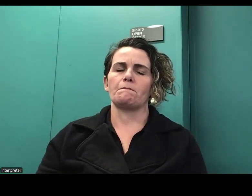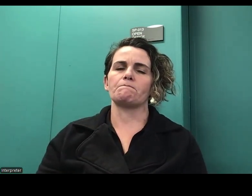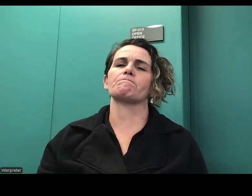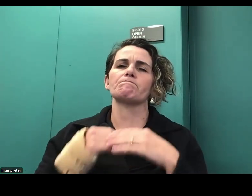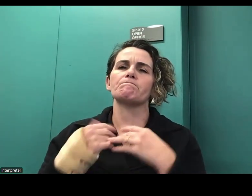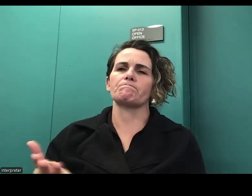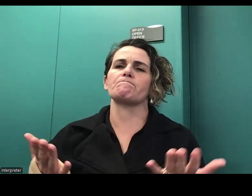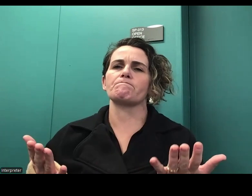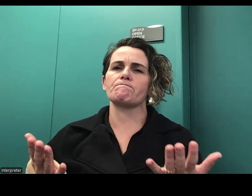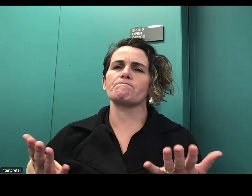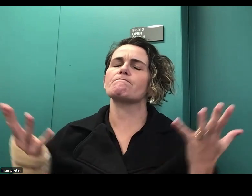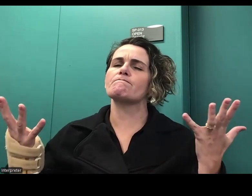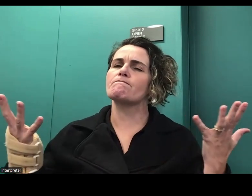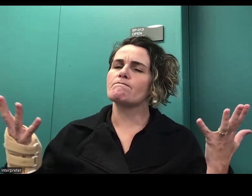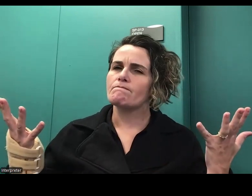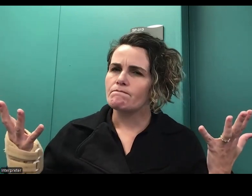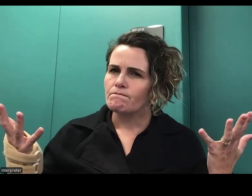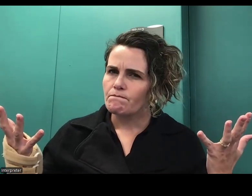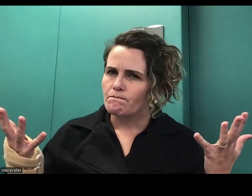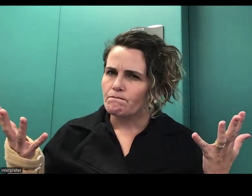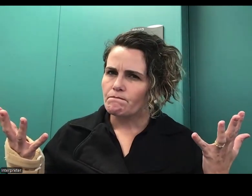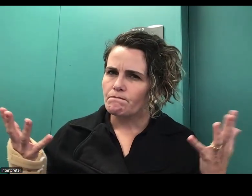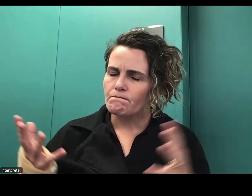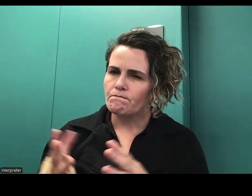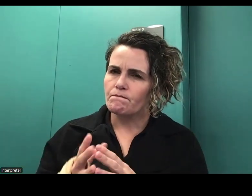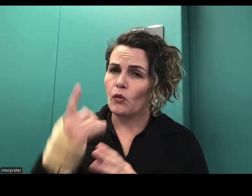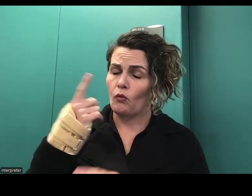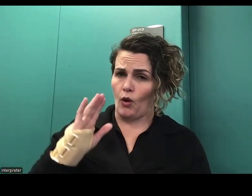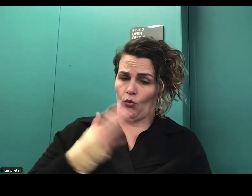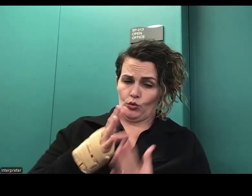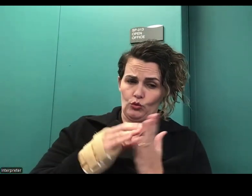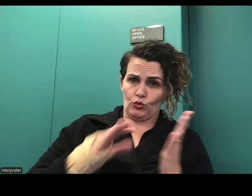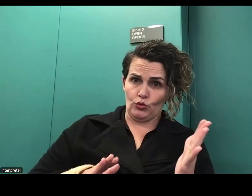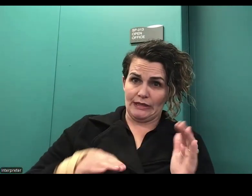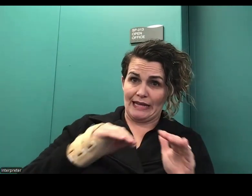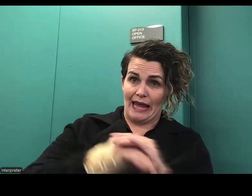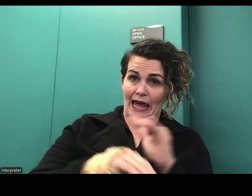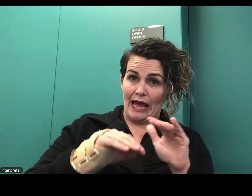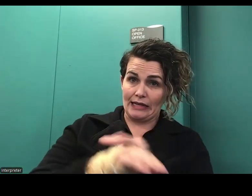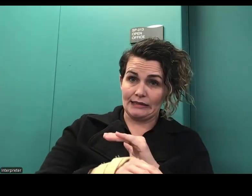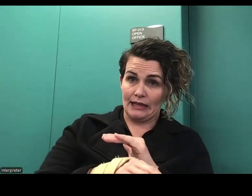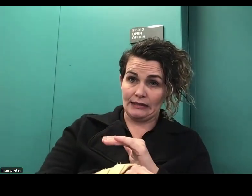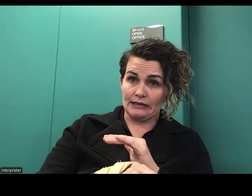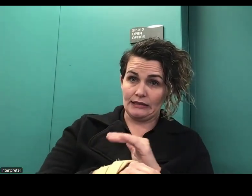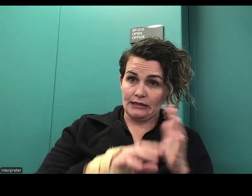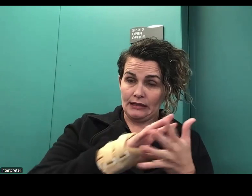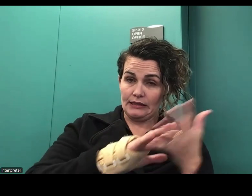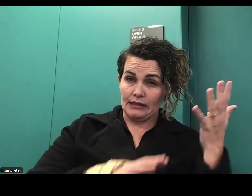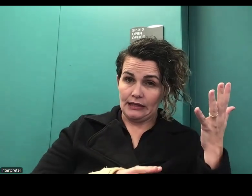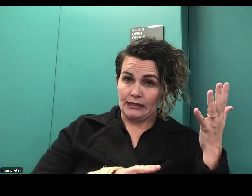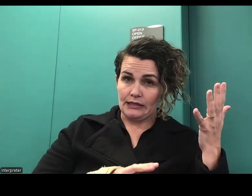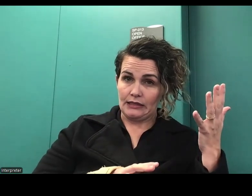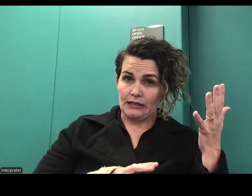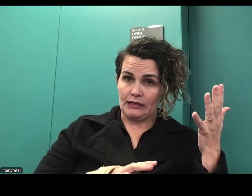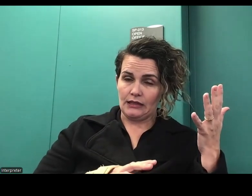for our students to be able to access all of those things? Do they all require the same